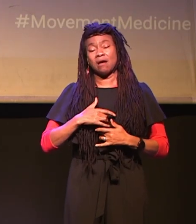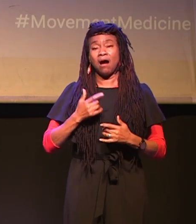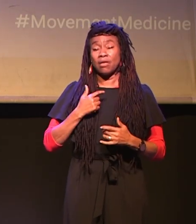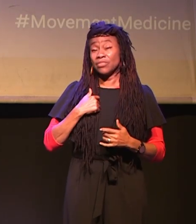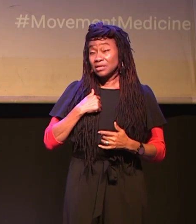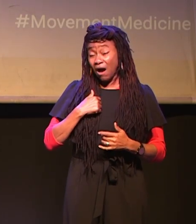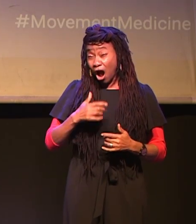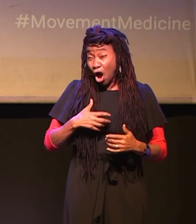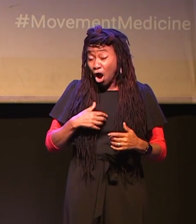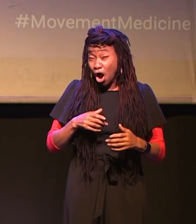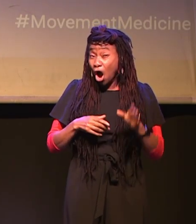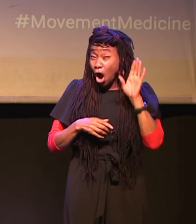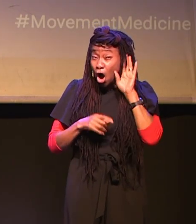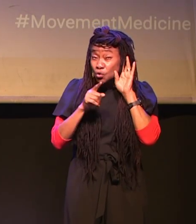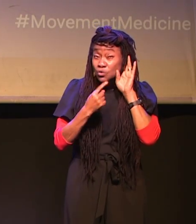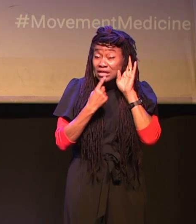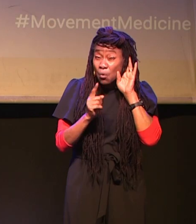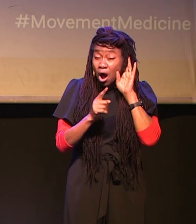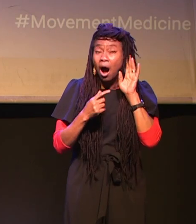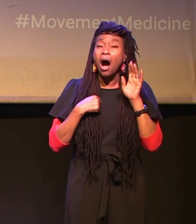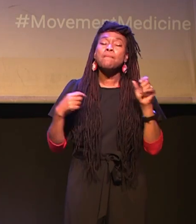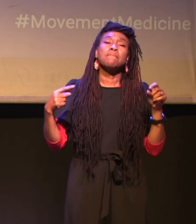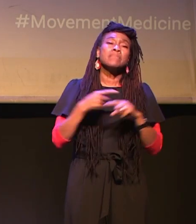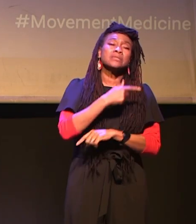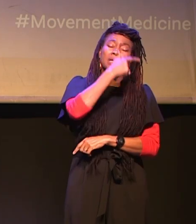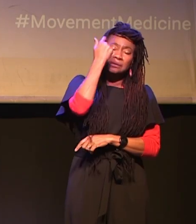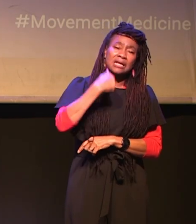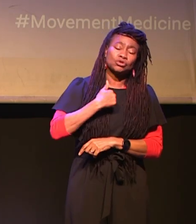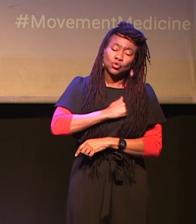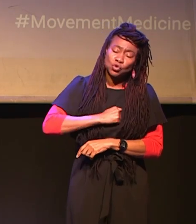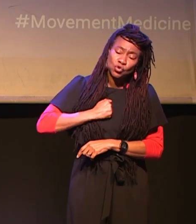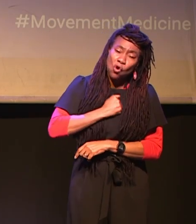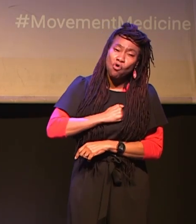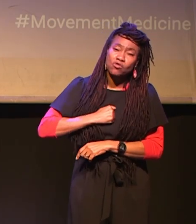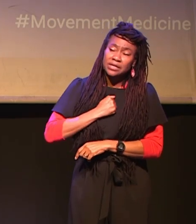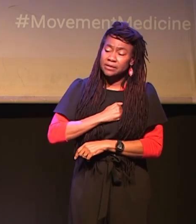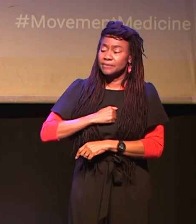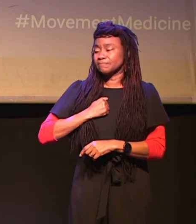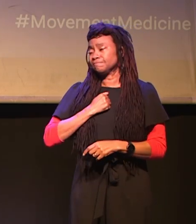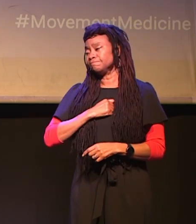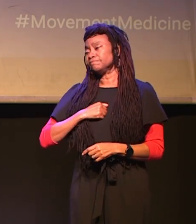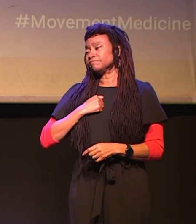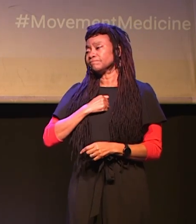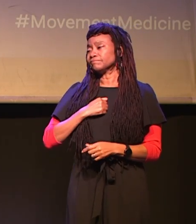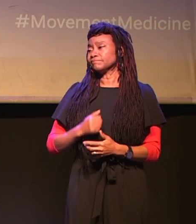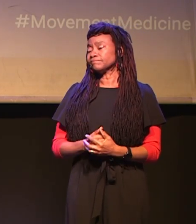I completely misunderstood that. I'm really sorry. It literally is that. Like, I feel